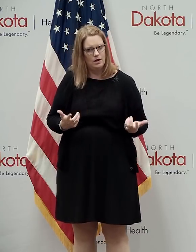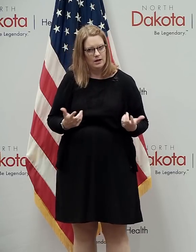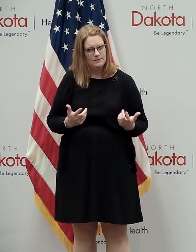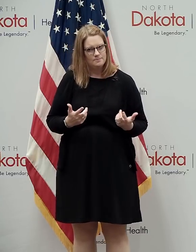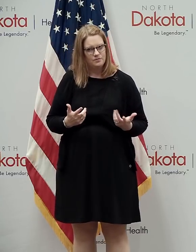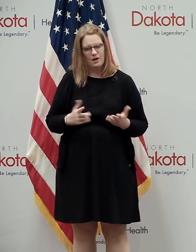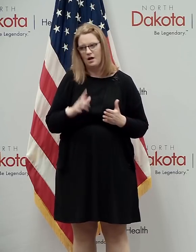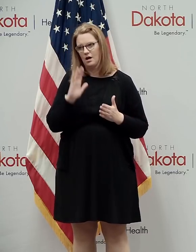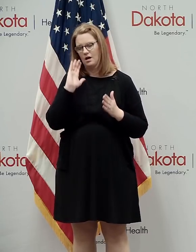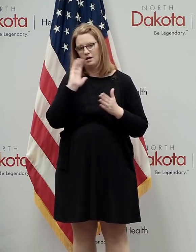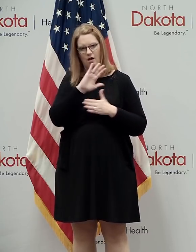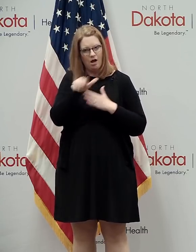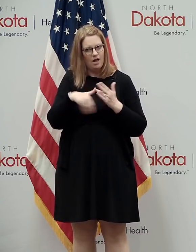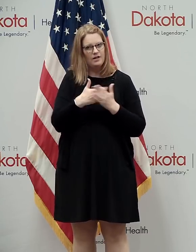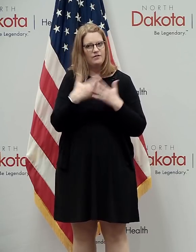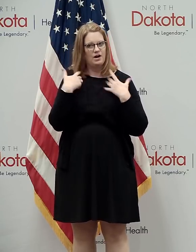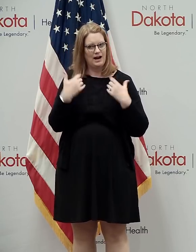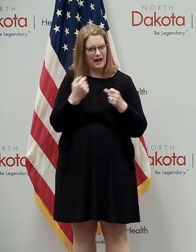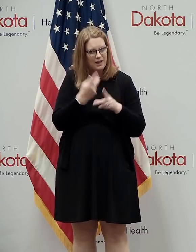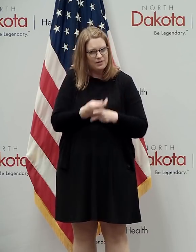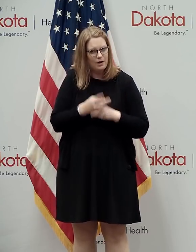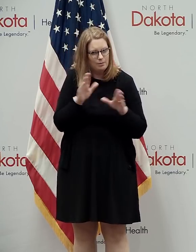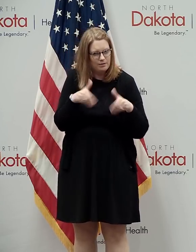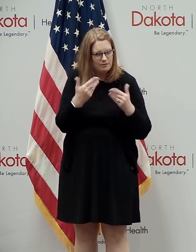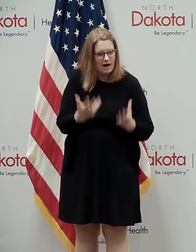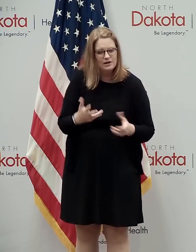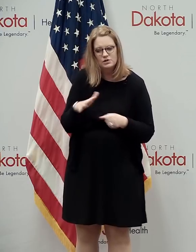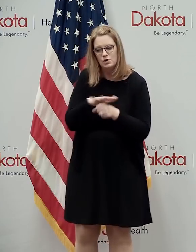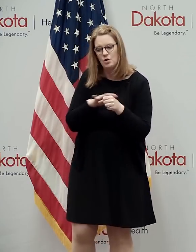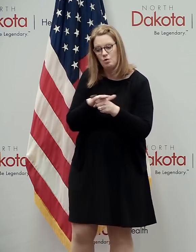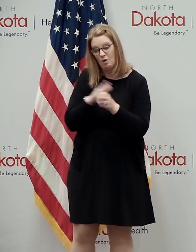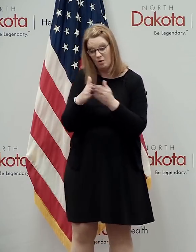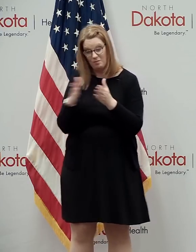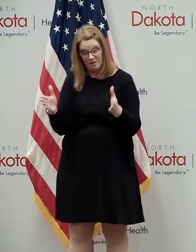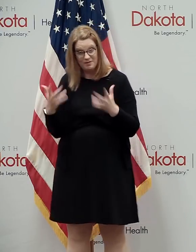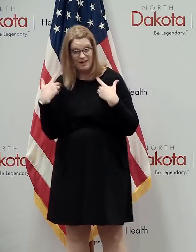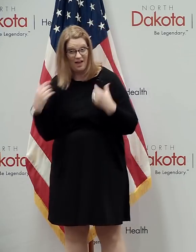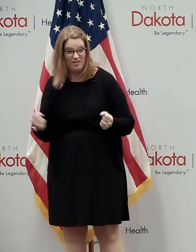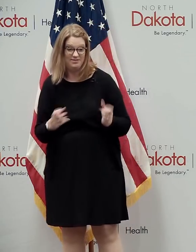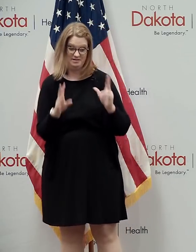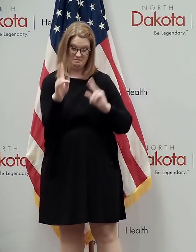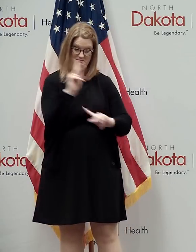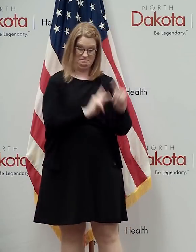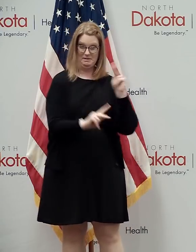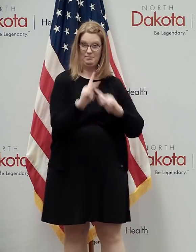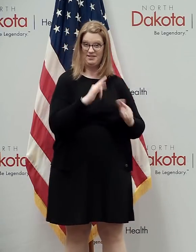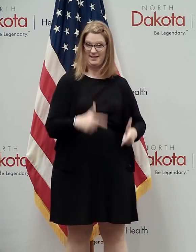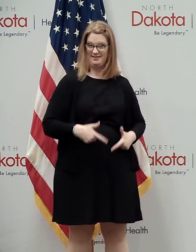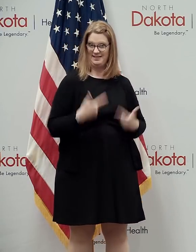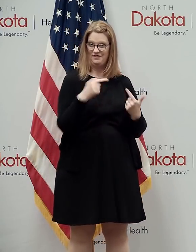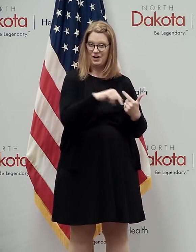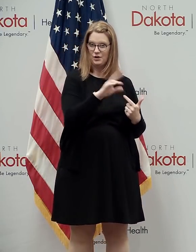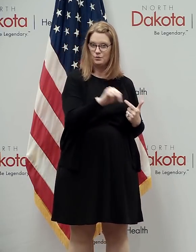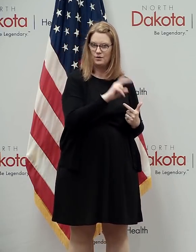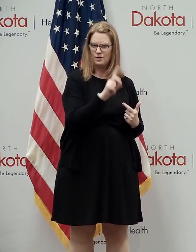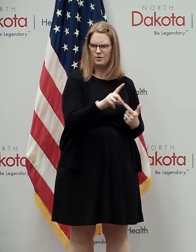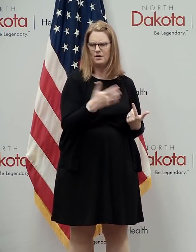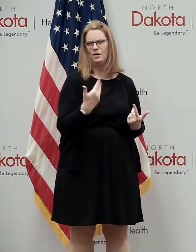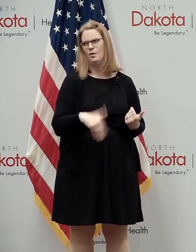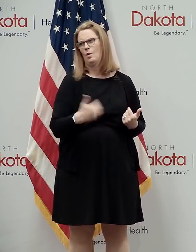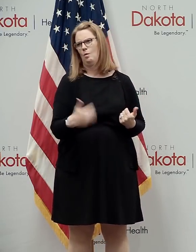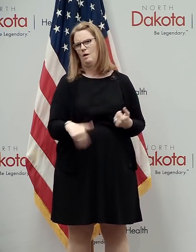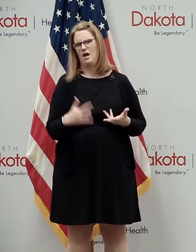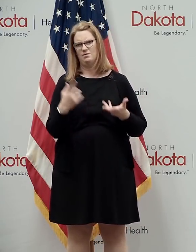our great healthcare providers across the state, local public health, citizens themselves, businesses. I mean, it's been a great time of collaboration